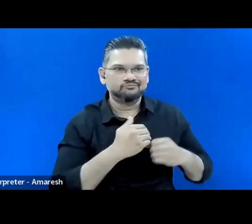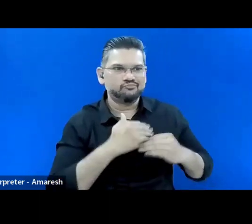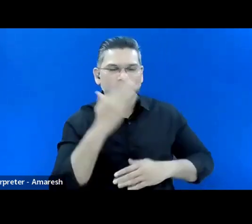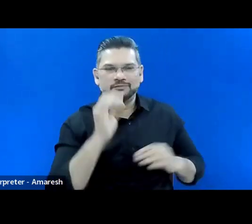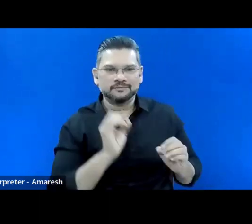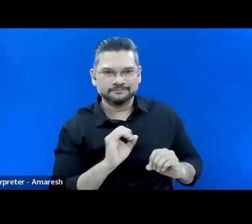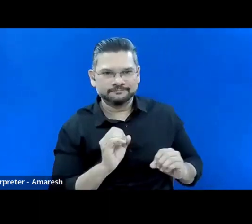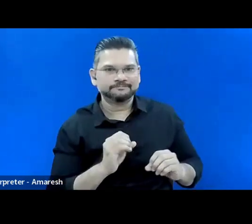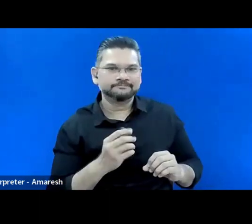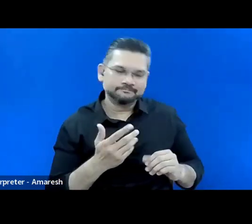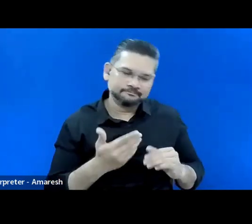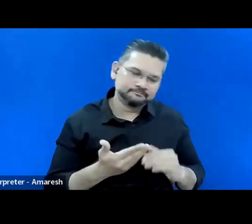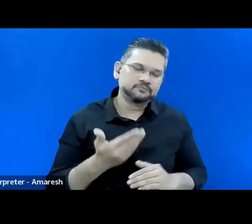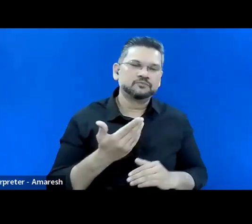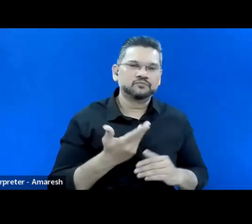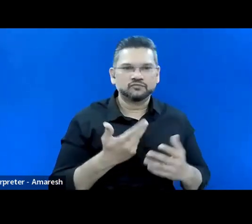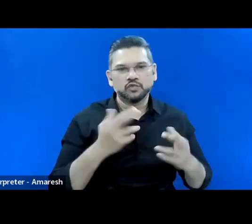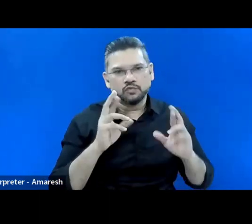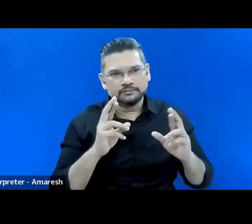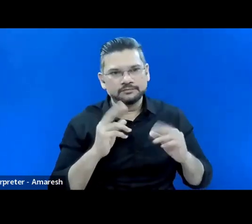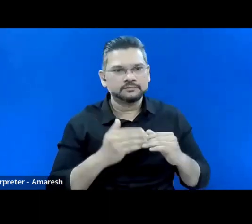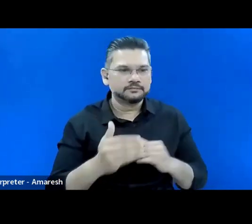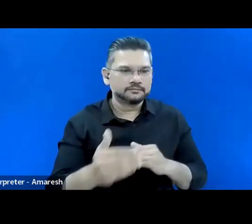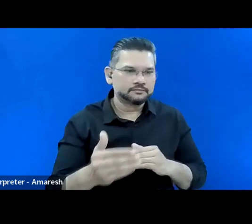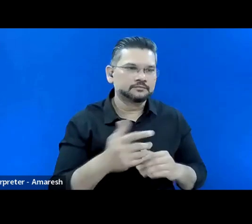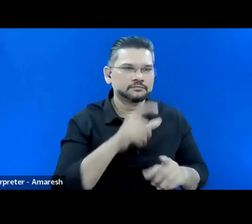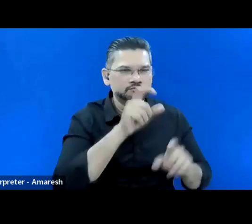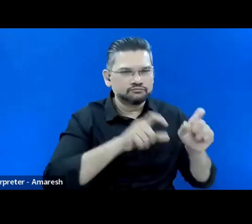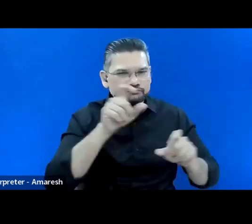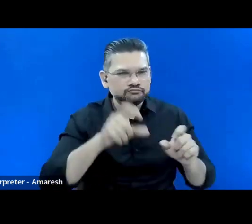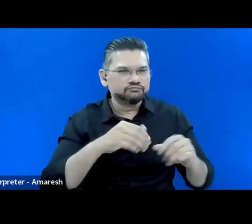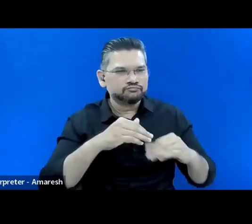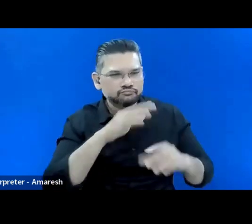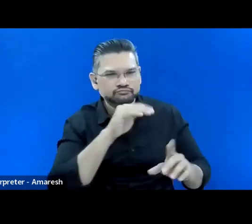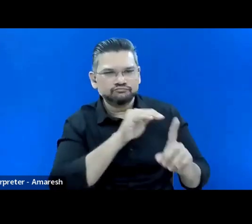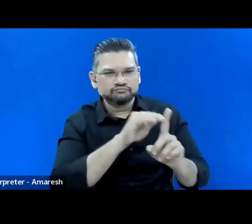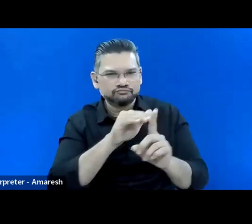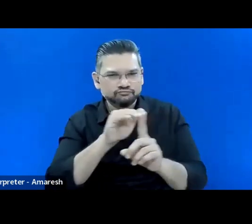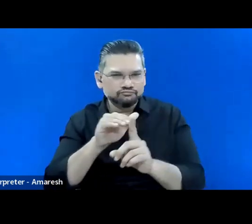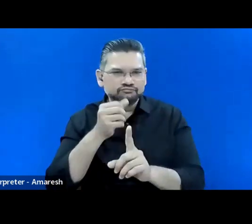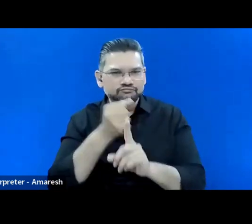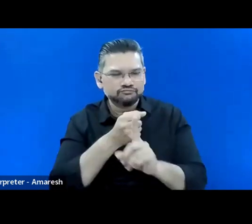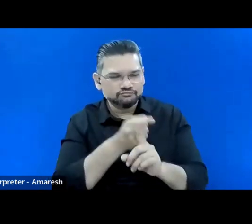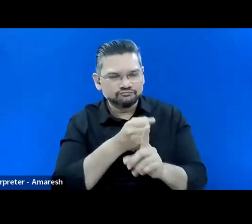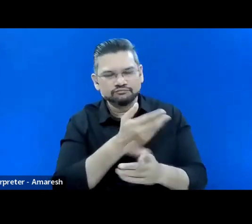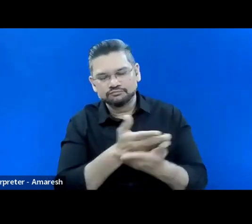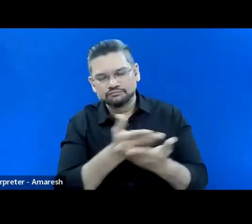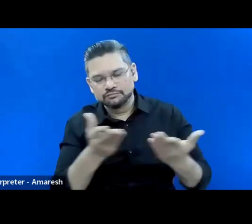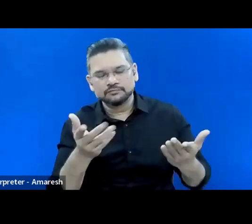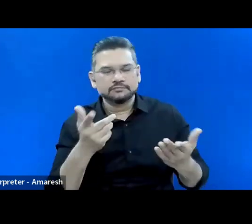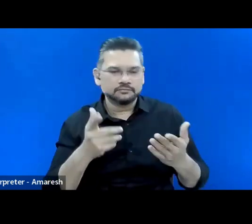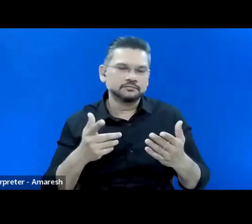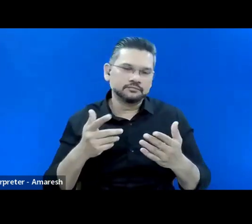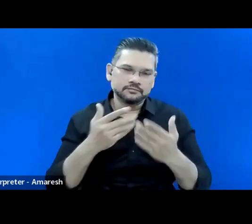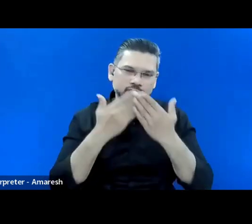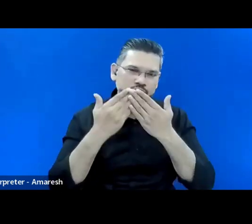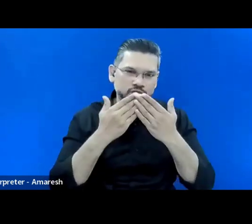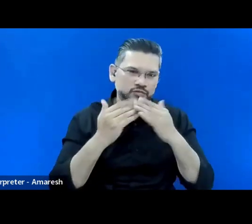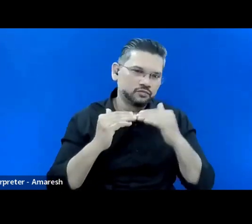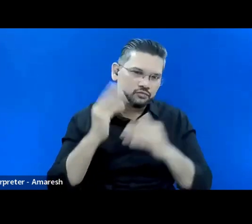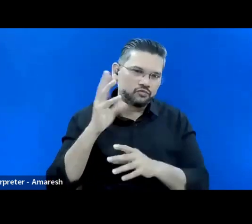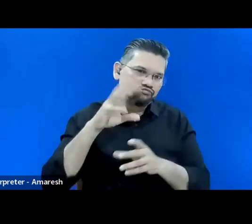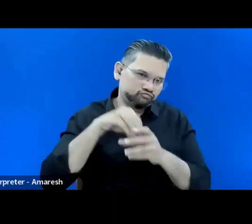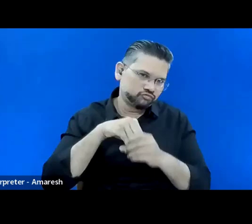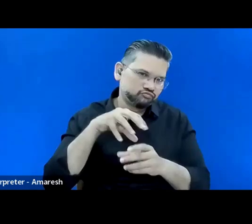stakeholders for making the education systems inclusive in our countries. And